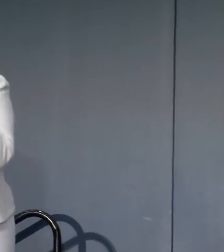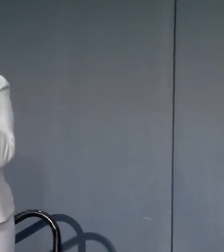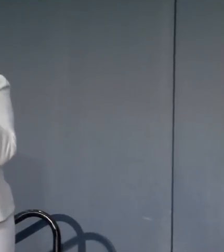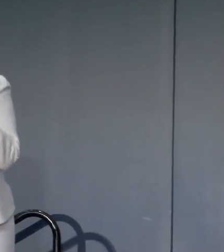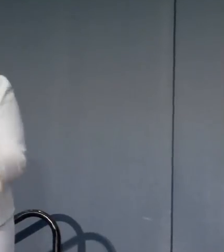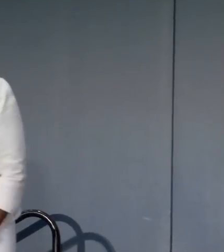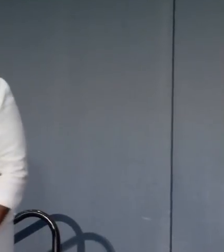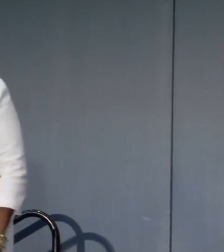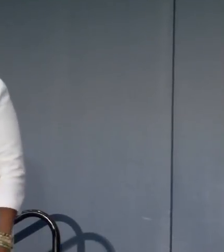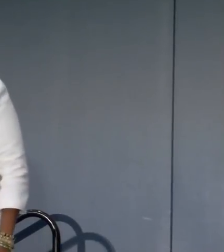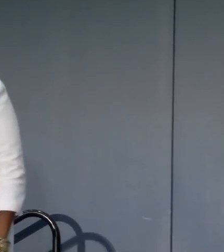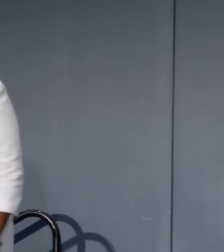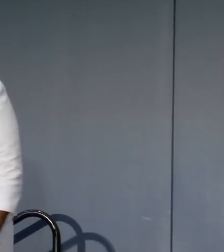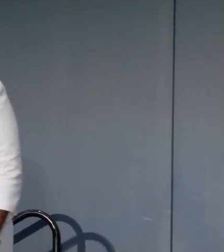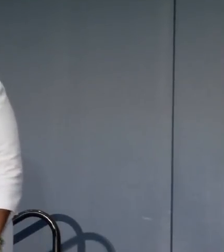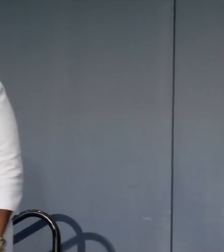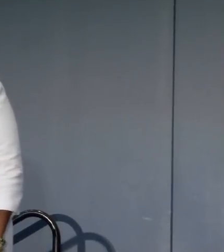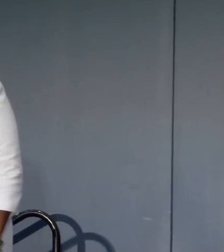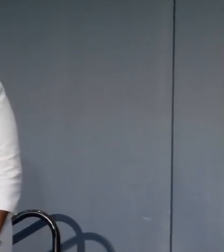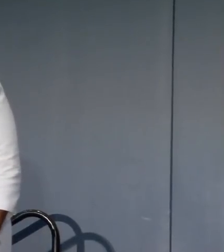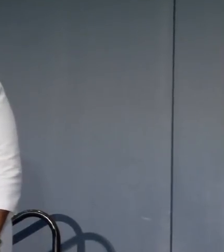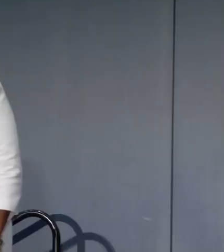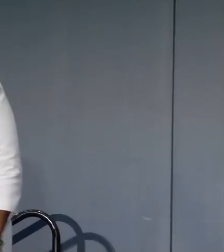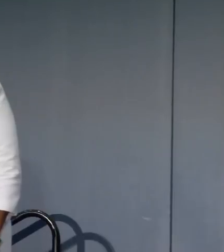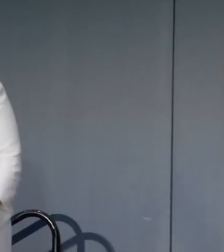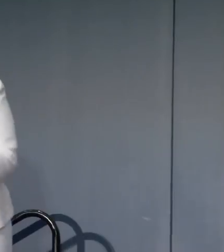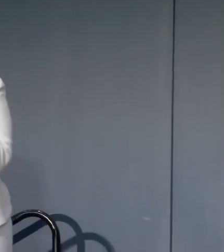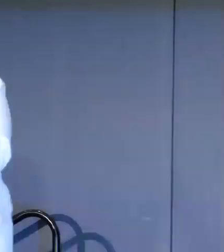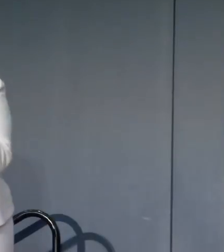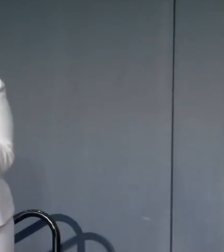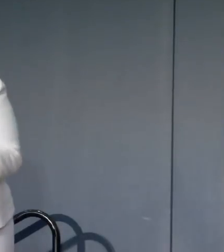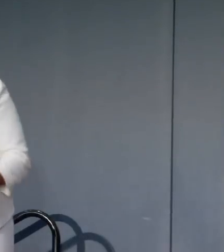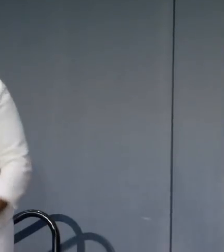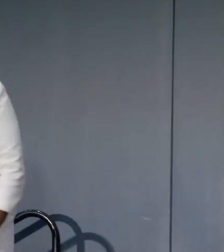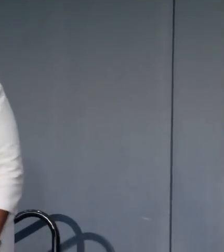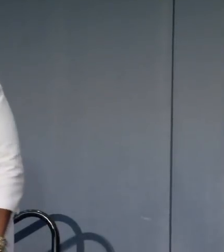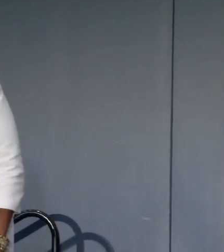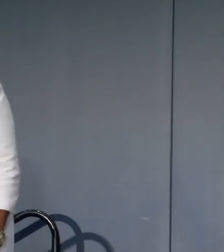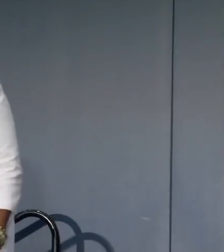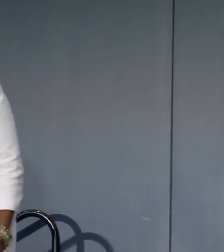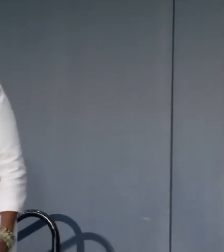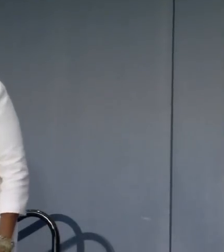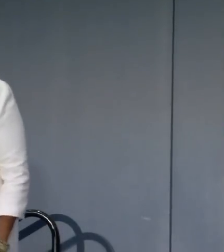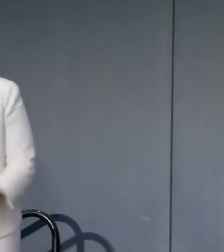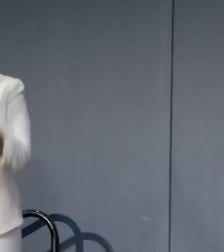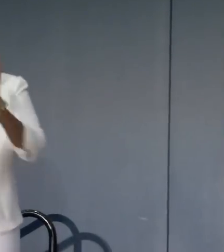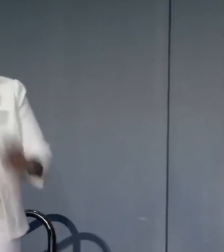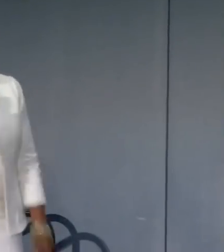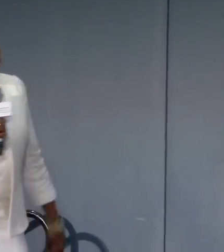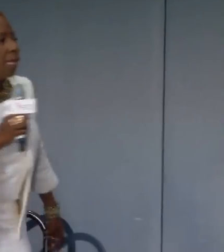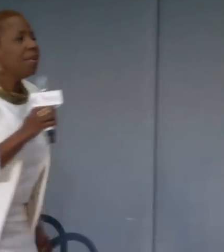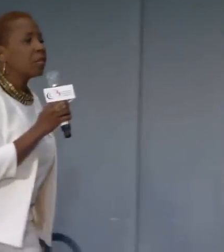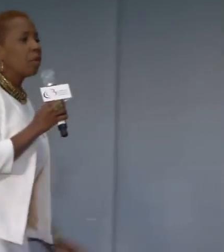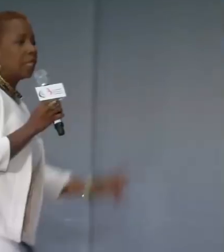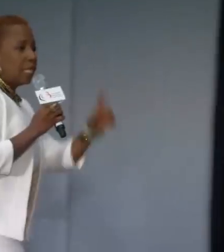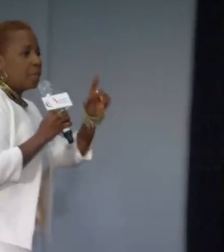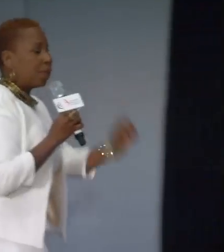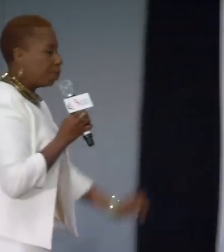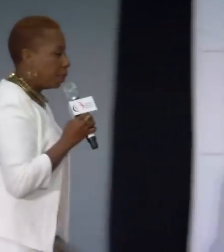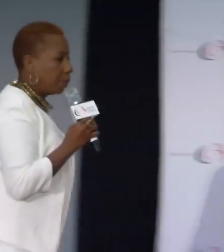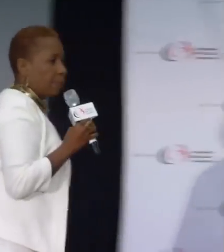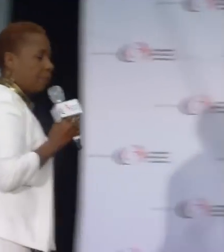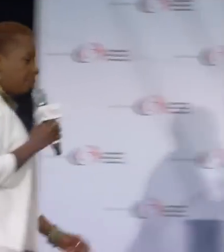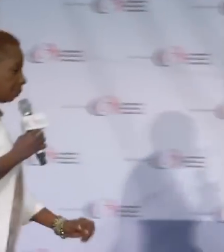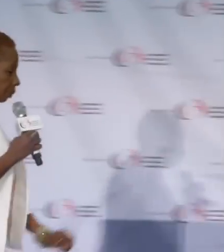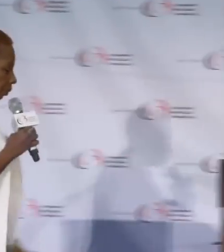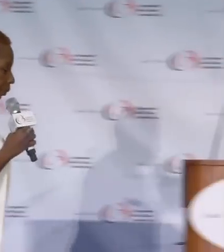That really was entertaining, you know. Dr. Apple, the eye doctor, okay? Let me talk to these